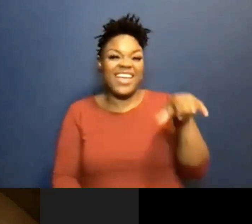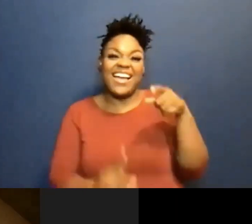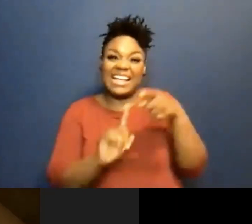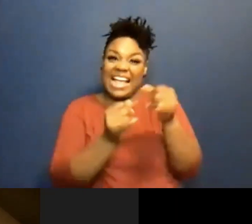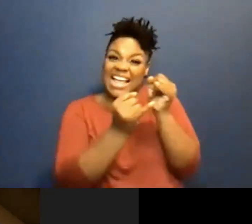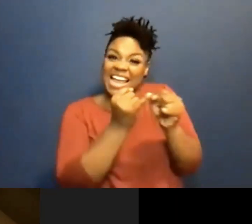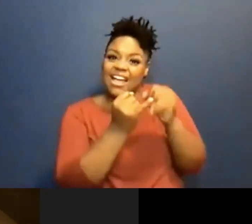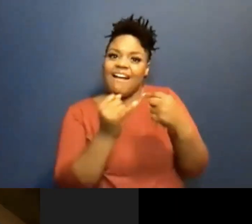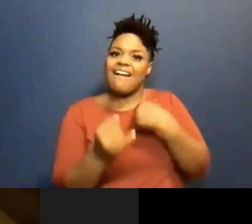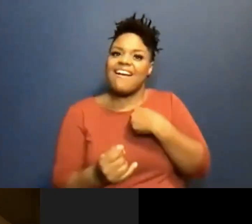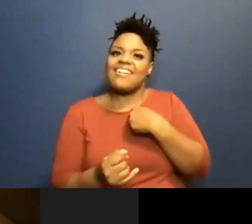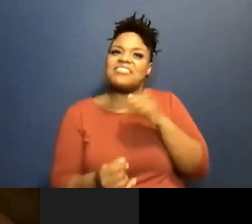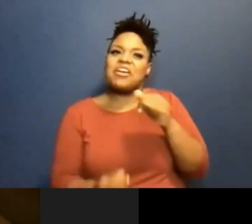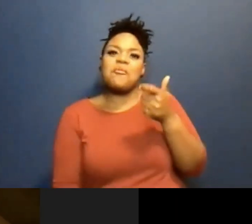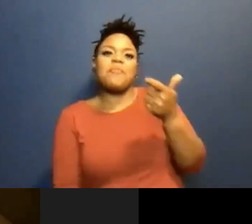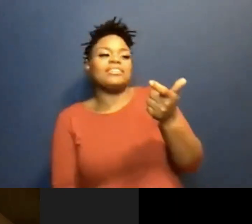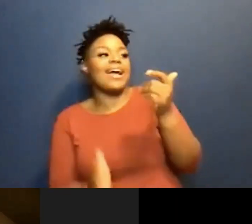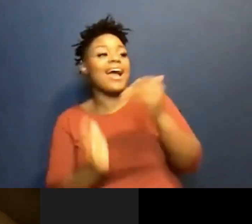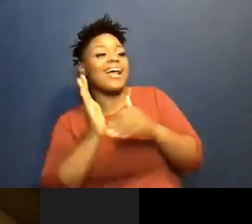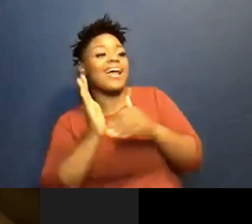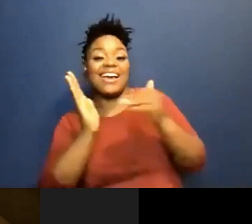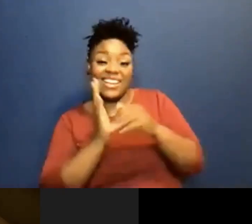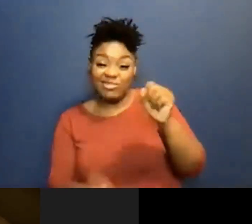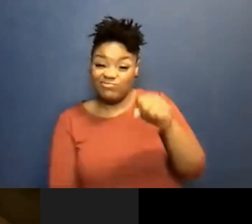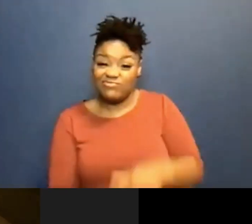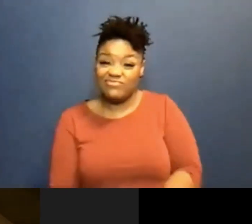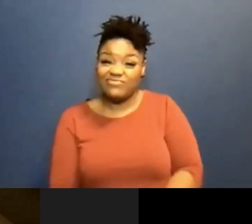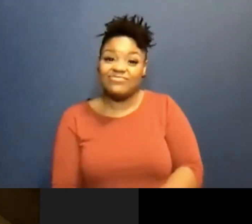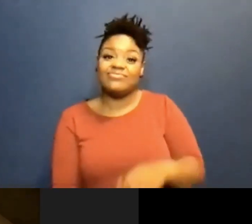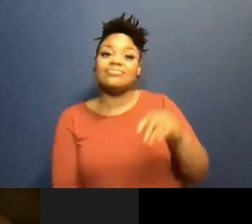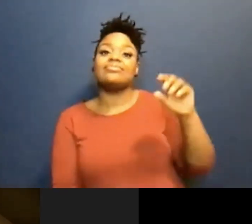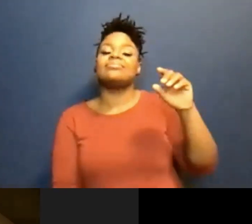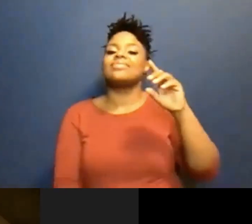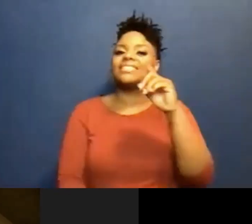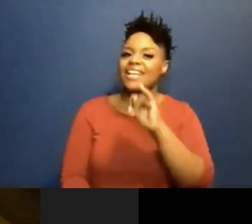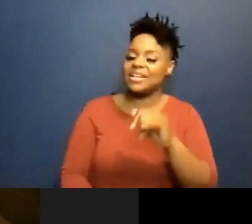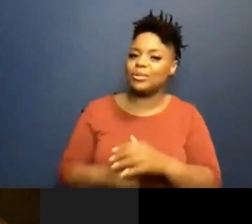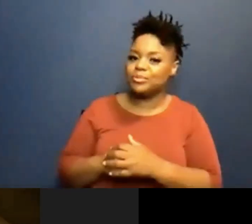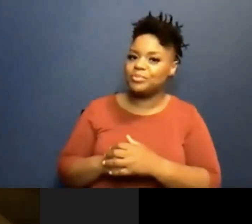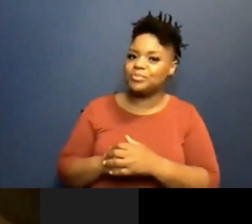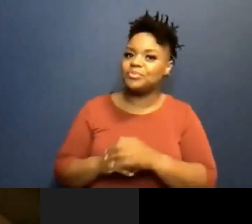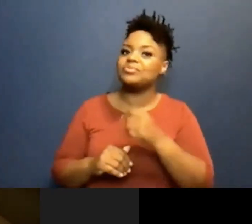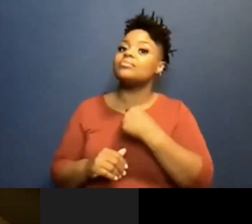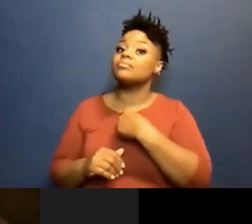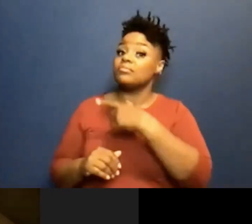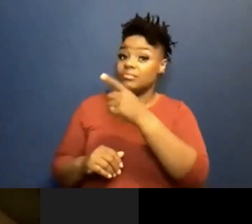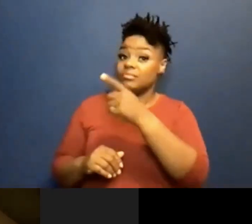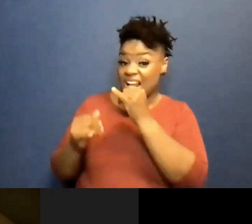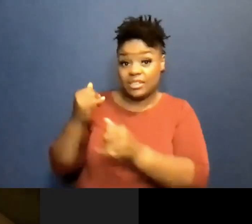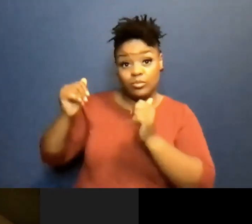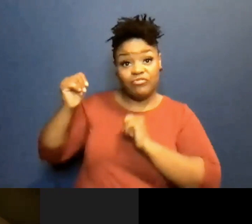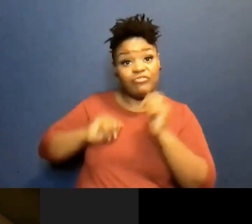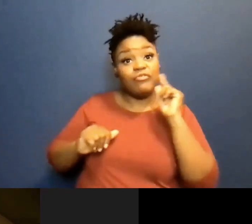That last performance at the circus, or I guess day one. Yeah, day one. I mean, obviously, like then I went